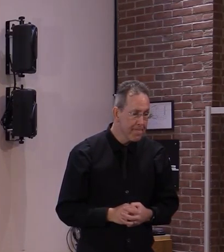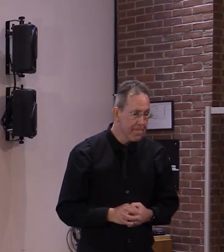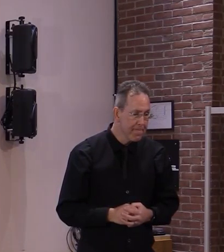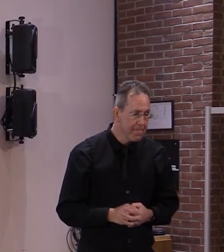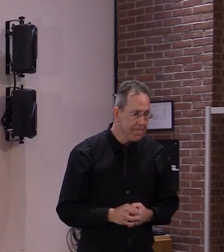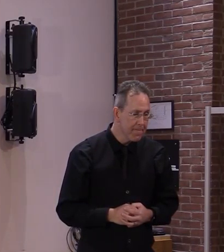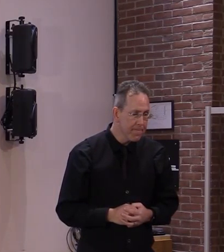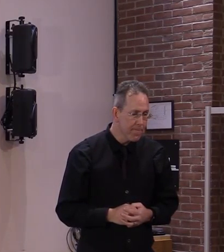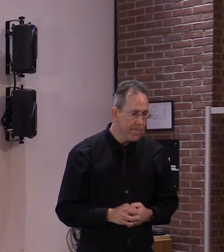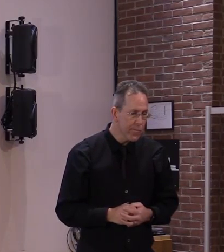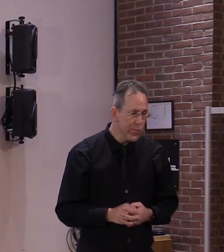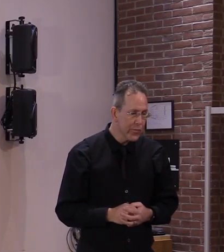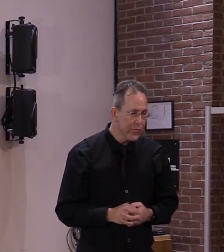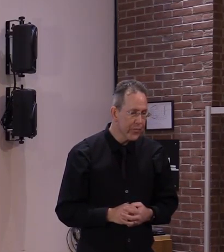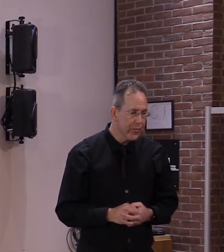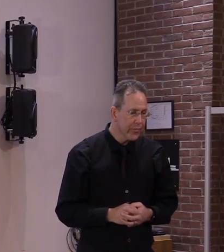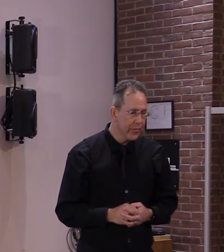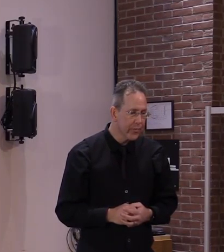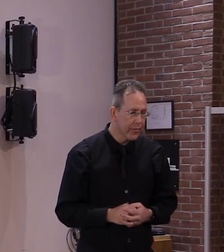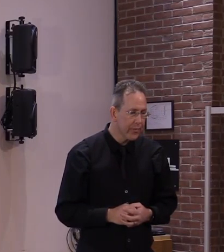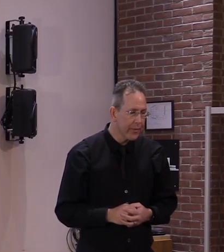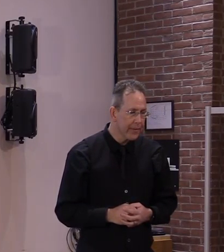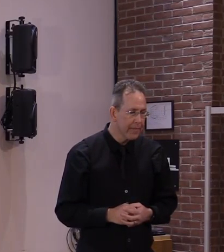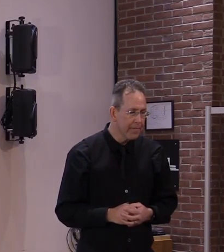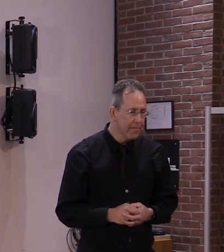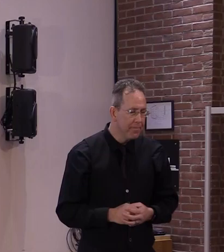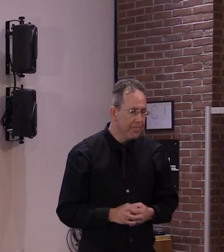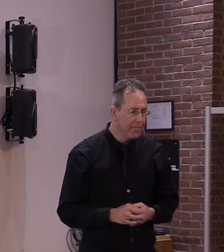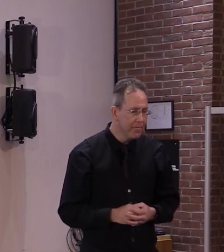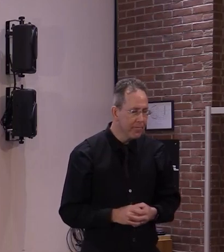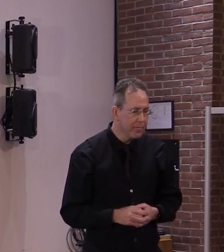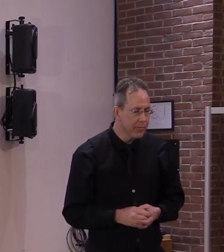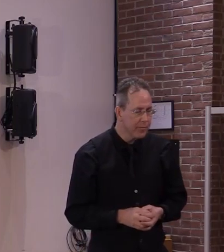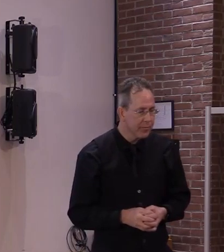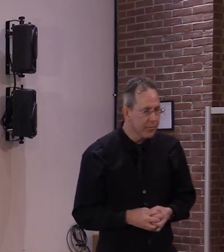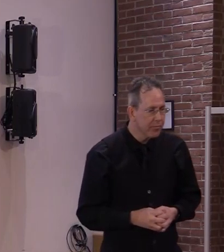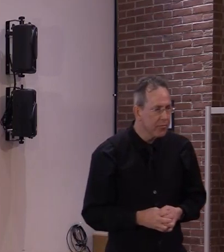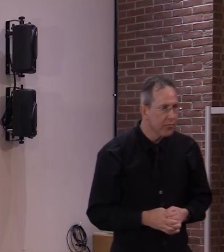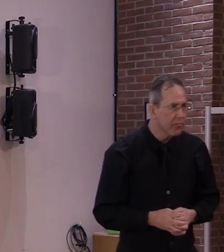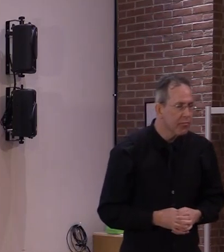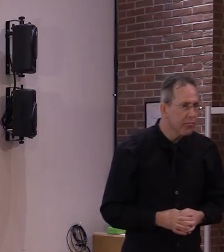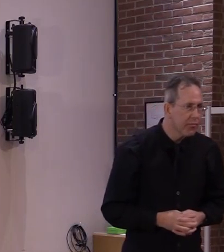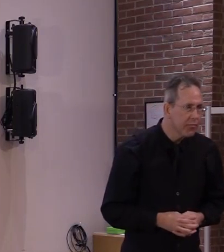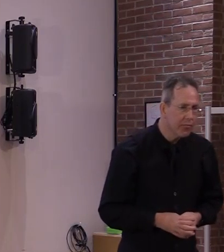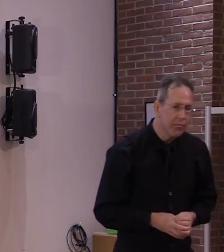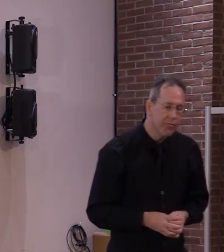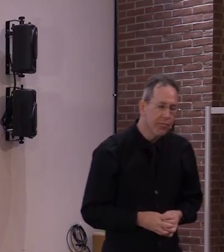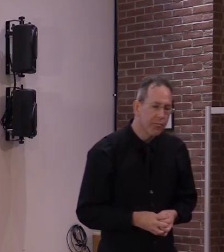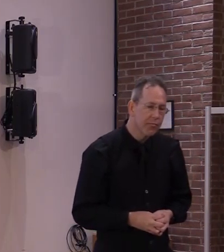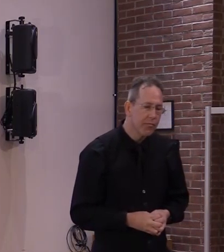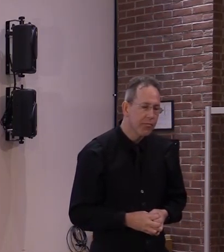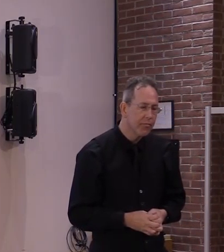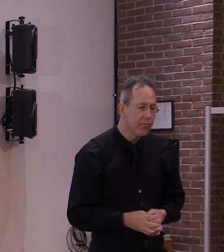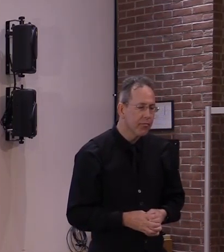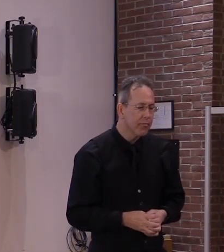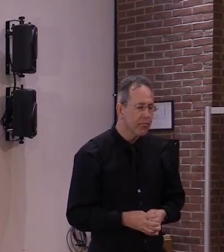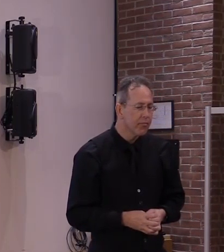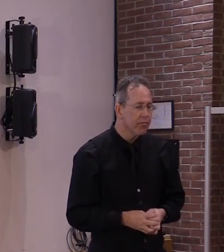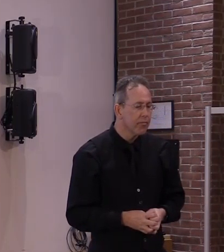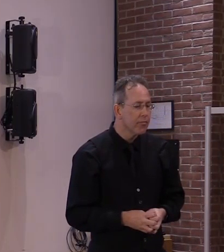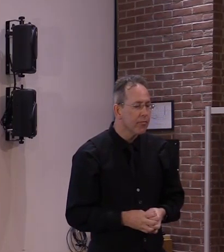working to install a public water system, which is required by federal public water system mandate. Despite their best efforts to move quickly to